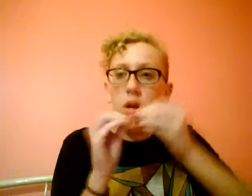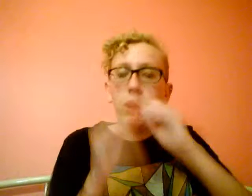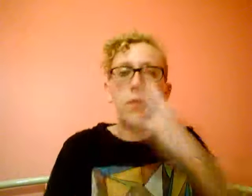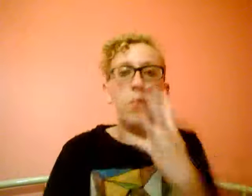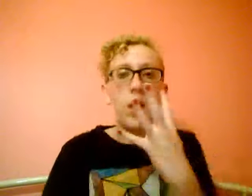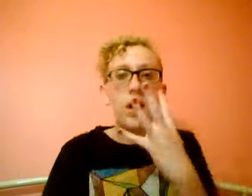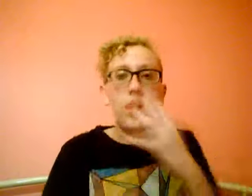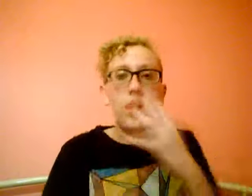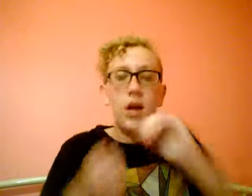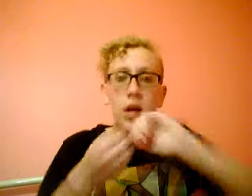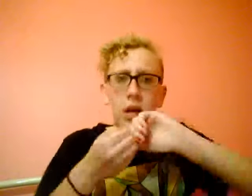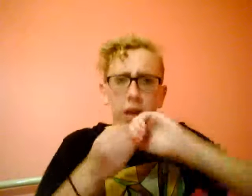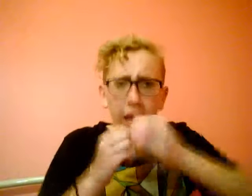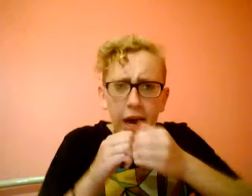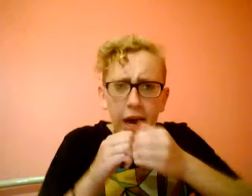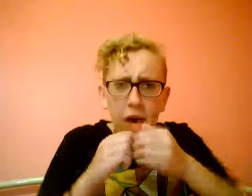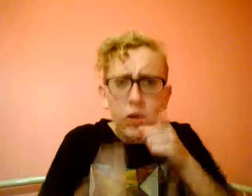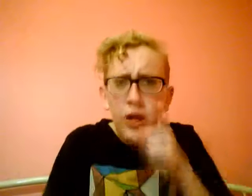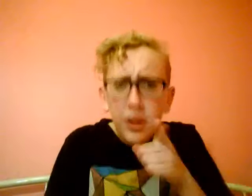Number four, how are you?